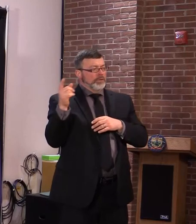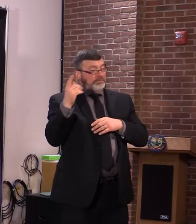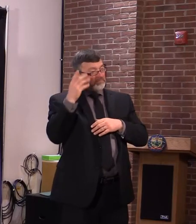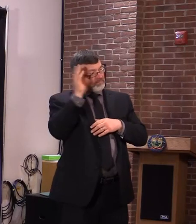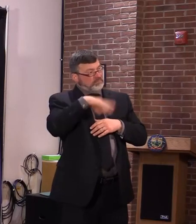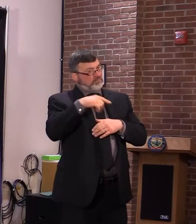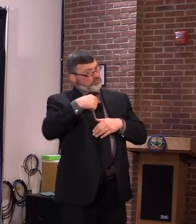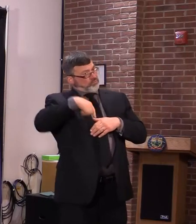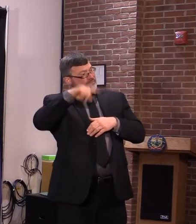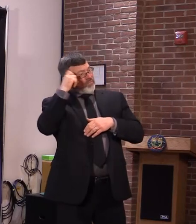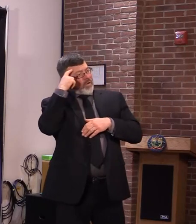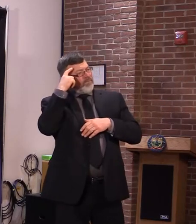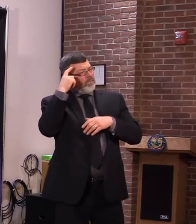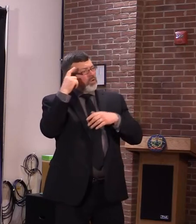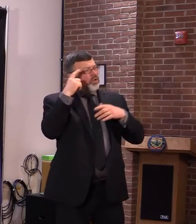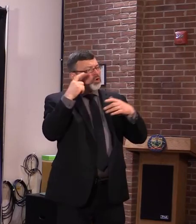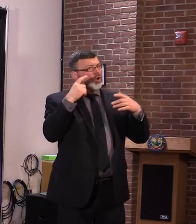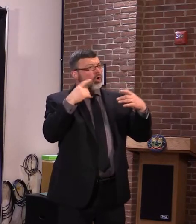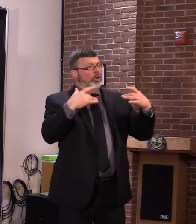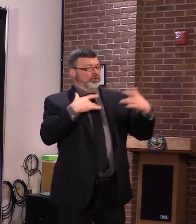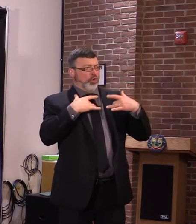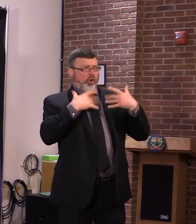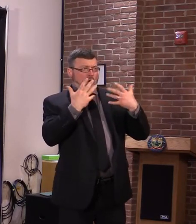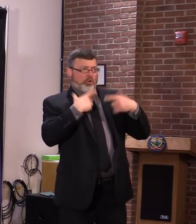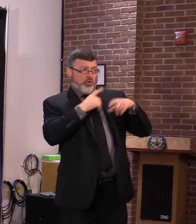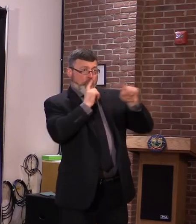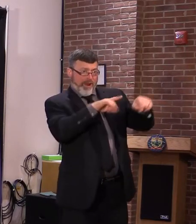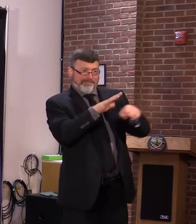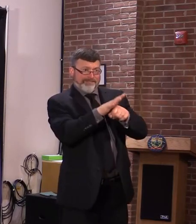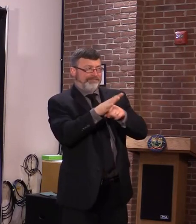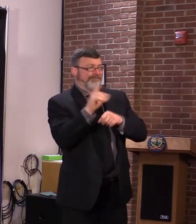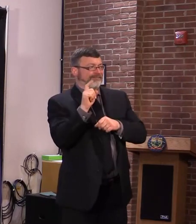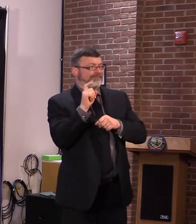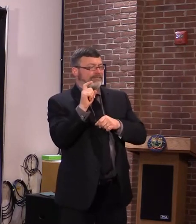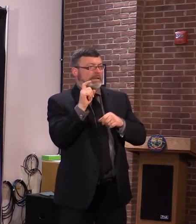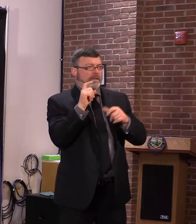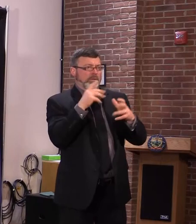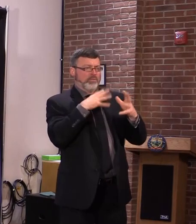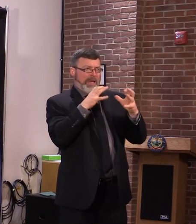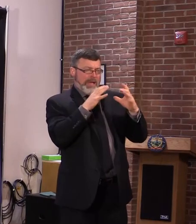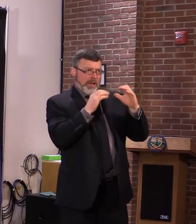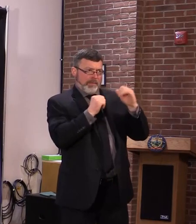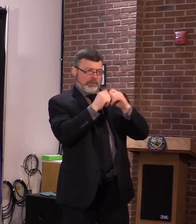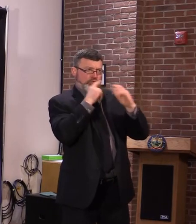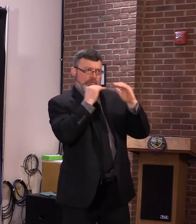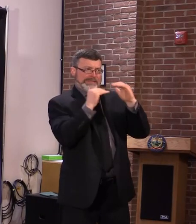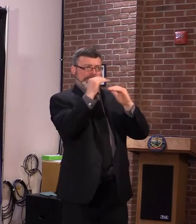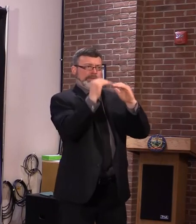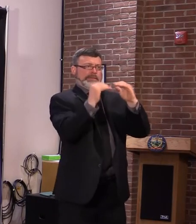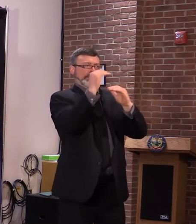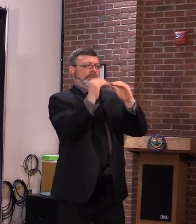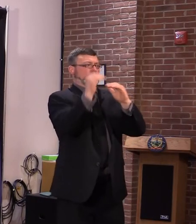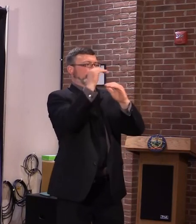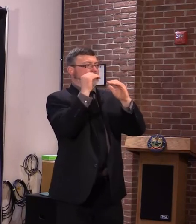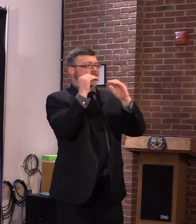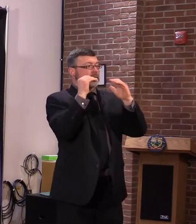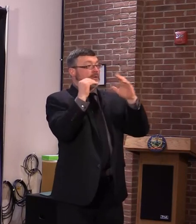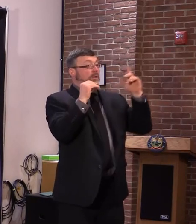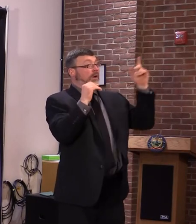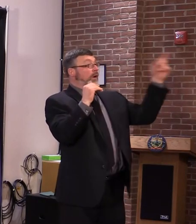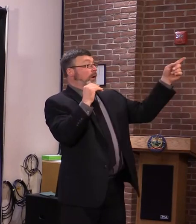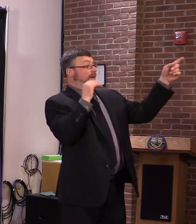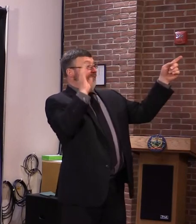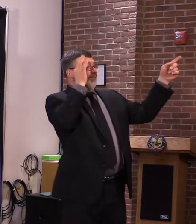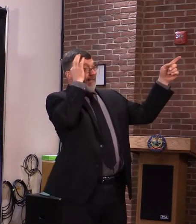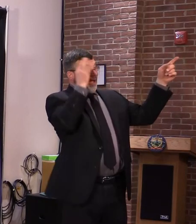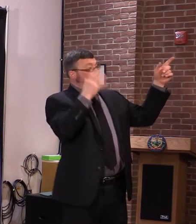lot on order. We want to make sure that they get delivered. We've been hampered a bit by the federal government having their allotment to